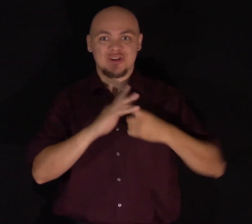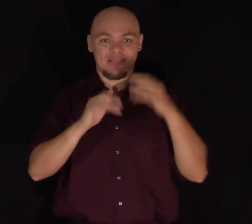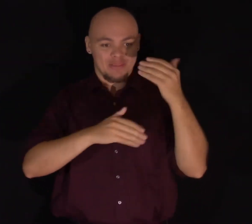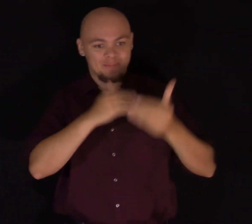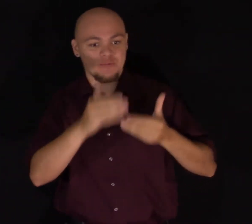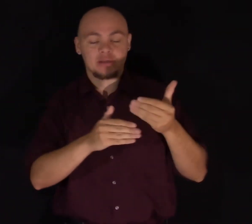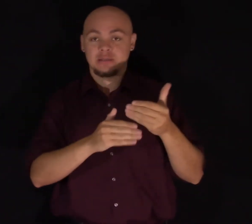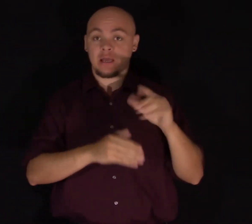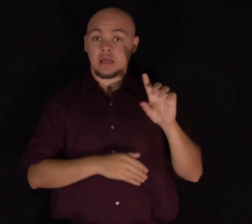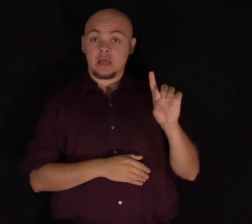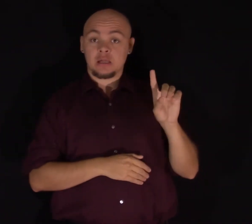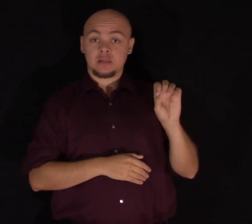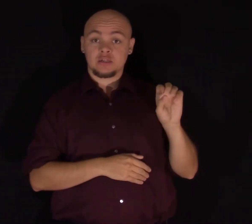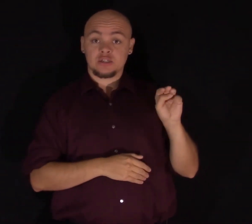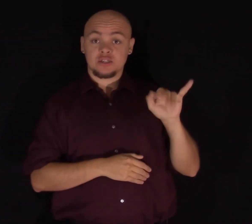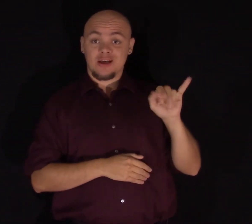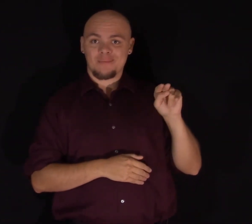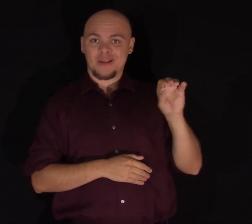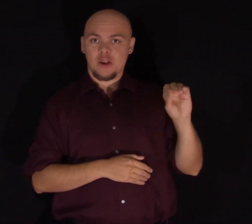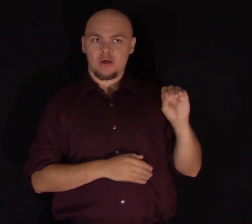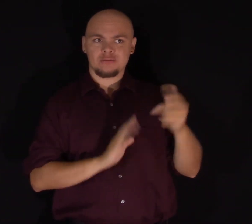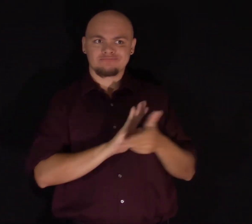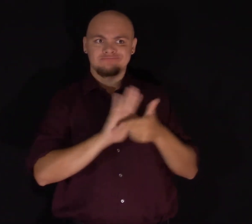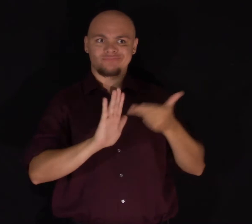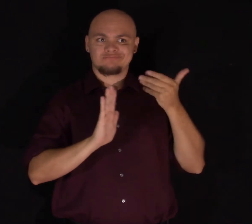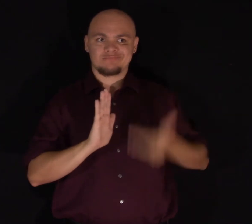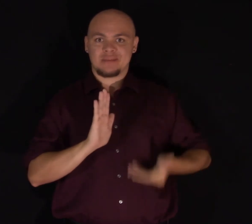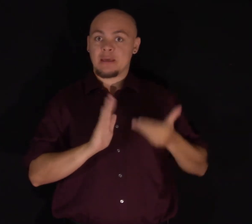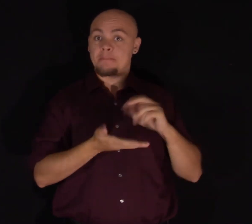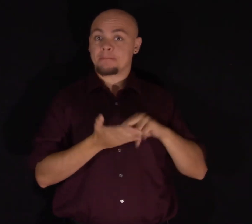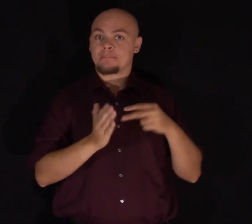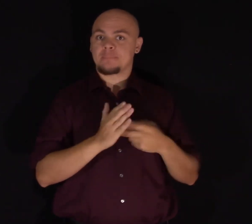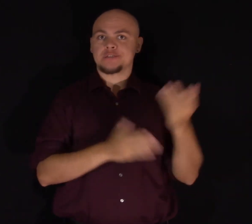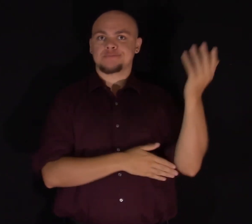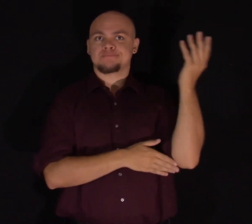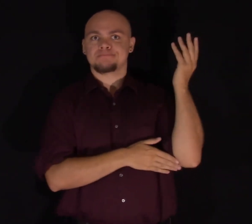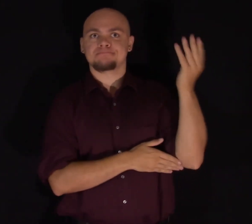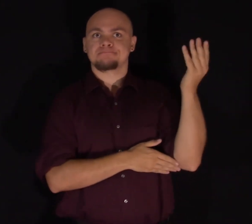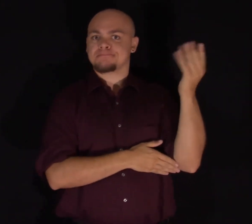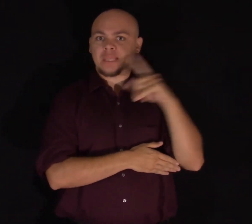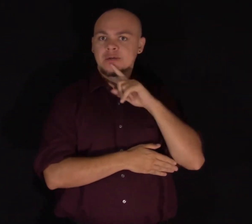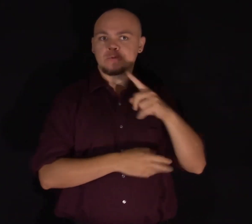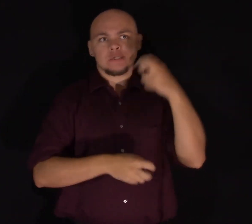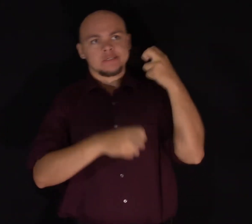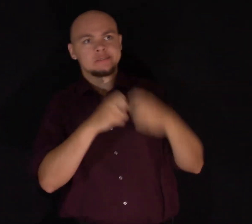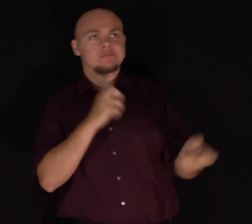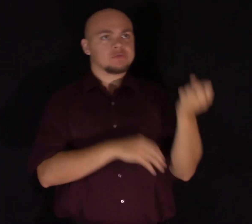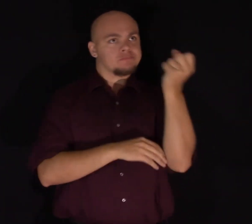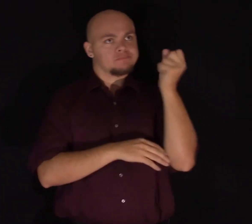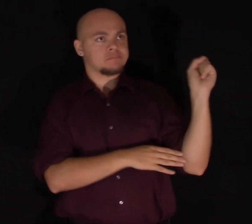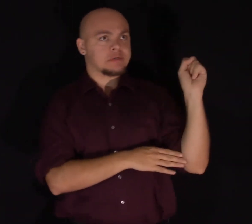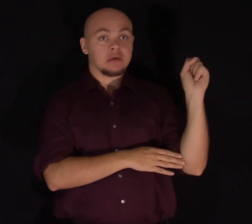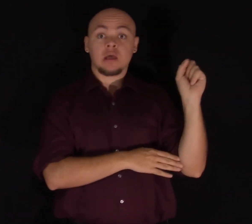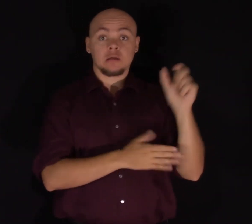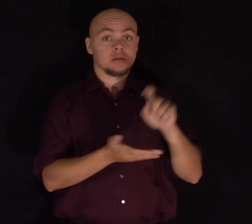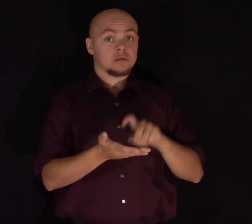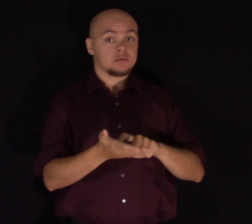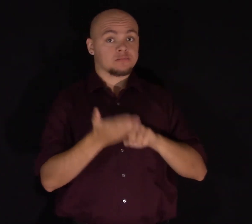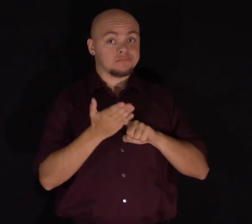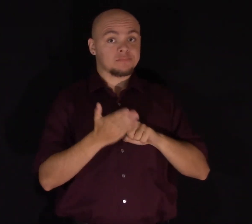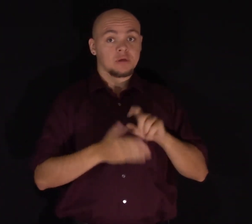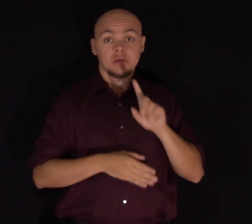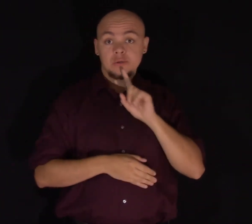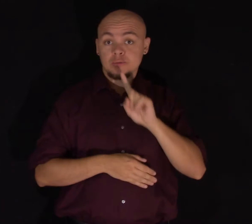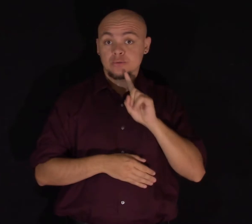Being the domino for me looks like speaking up and doing the things that are really difficult, especially when they're needed, with